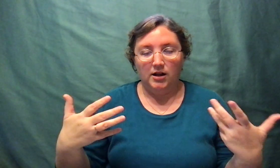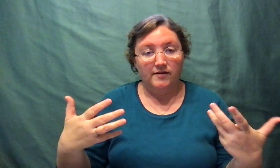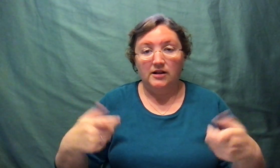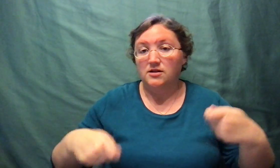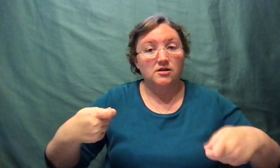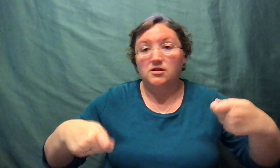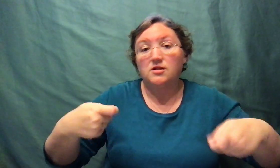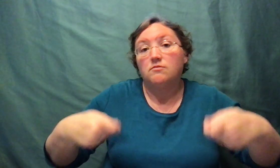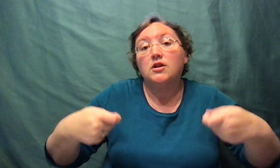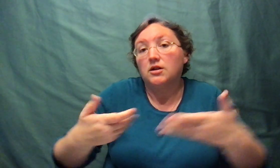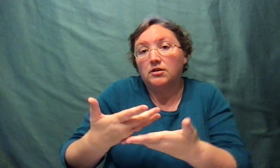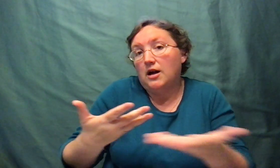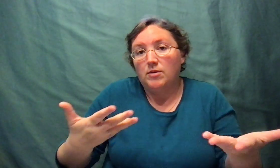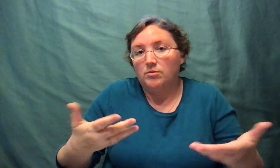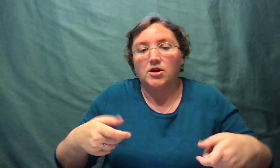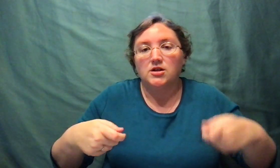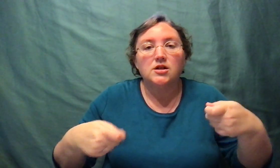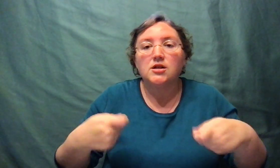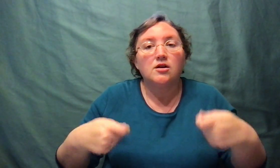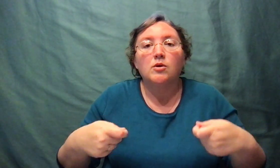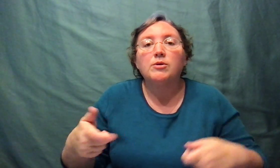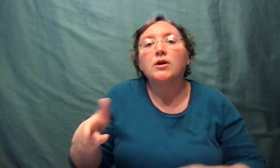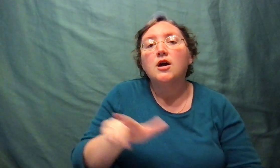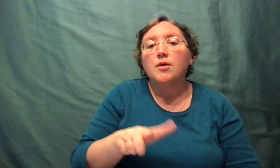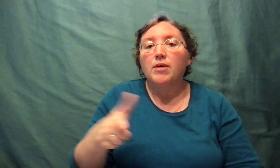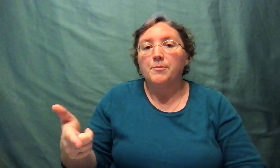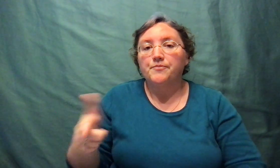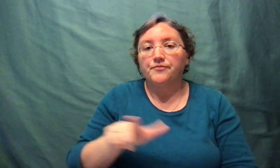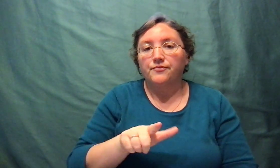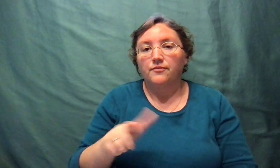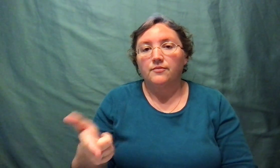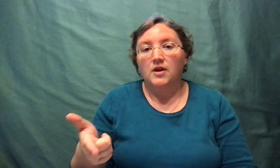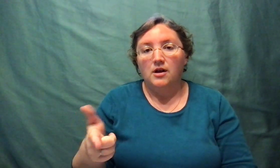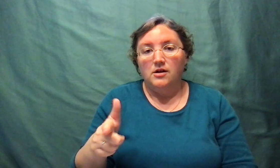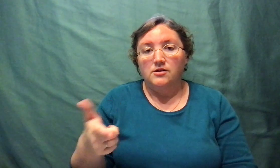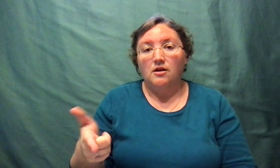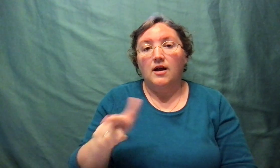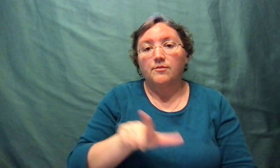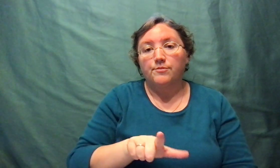hand. This is, clearly I'm not a percussionist. I don't know what I'm doing. But, so like,